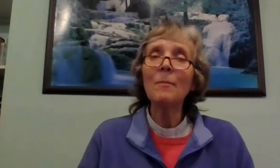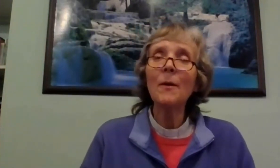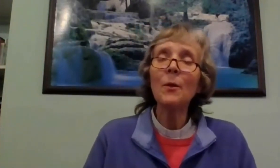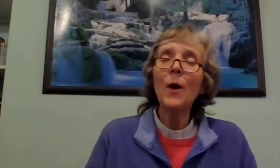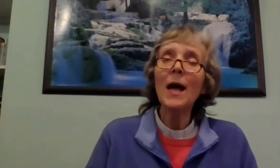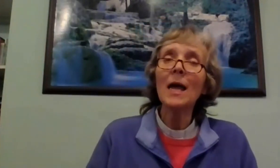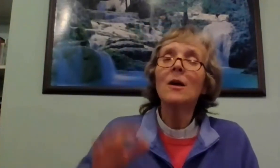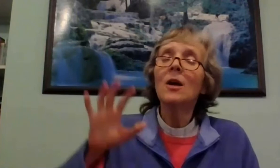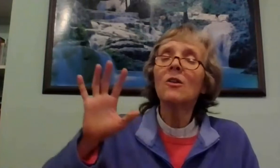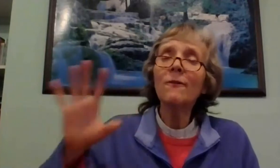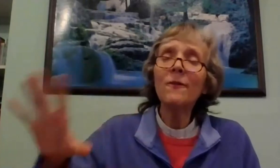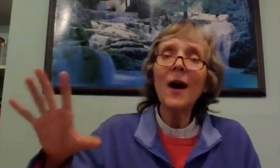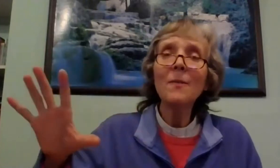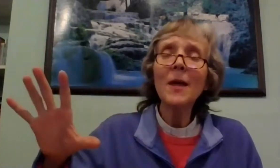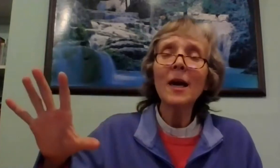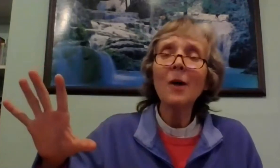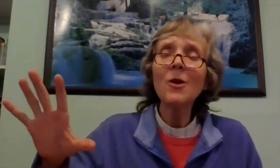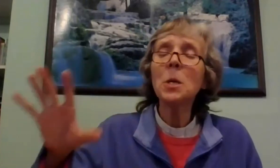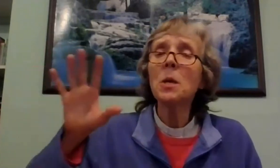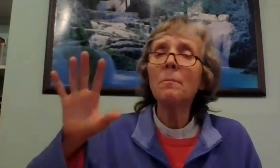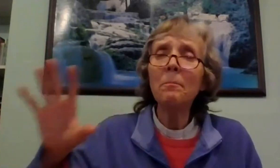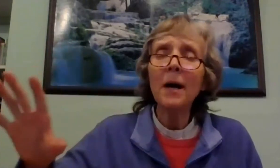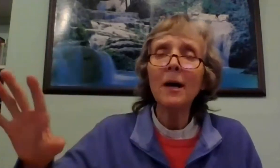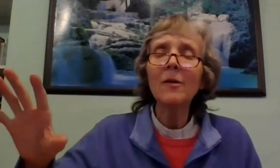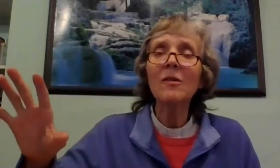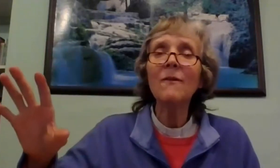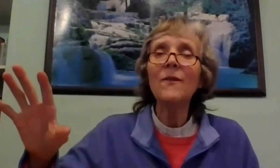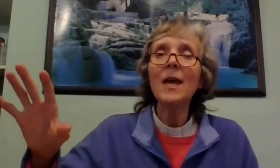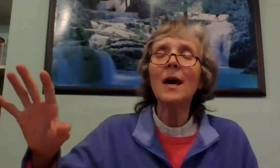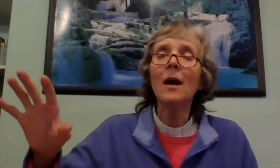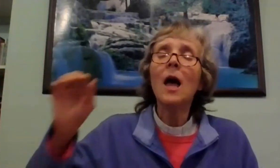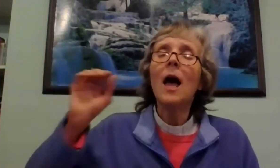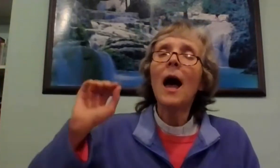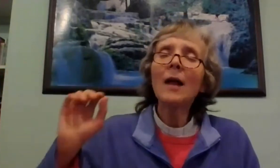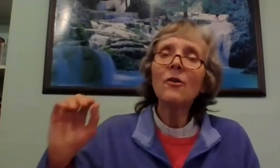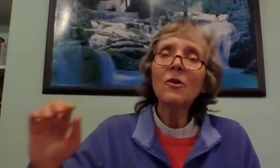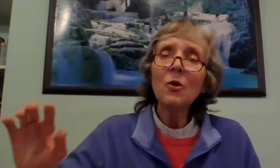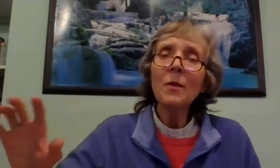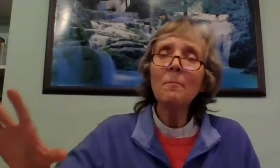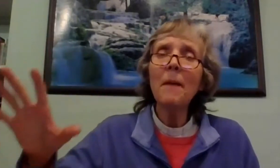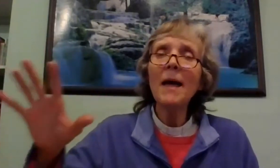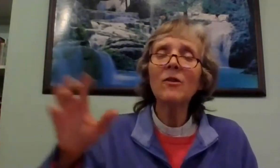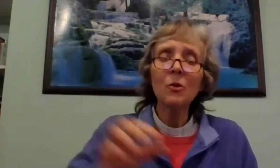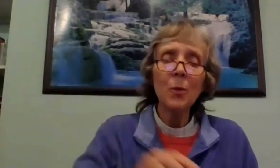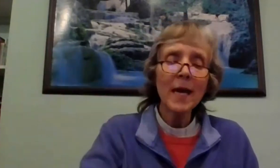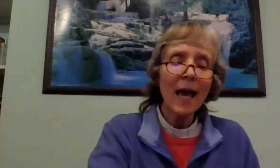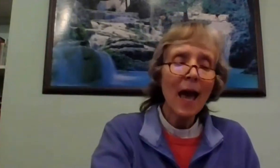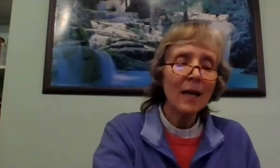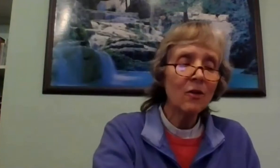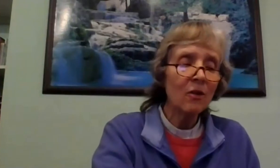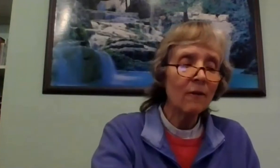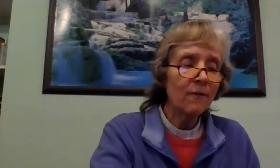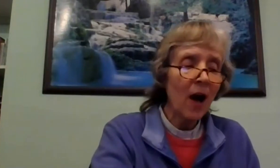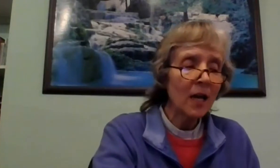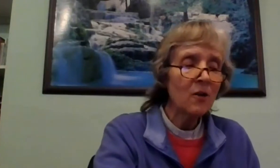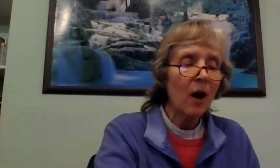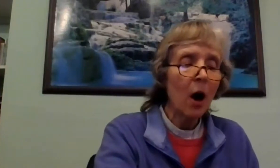of the way, to find the courage to persevere and to do the best we can to find our